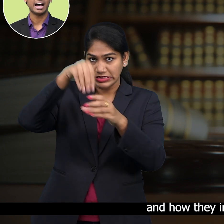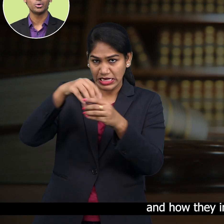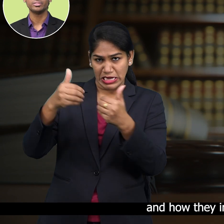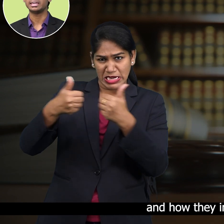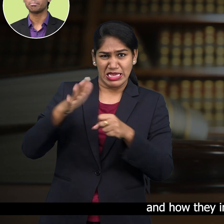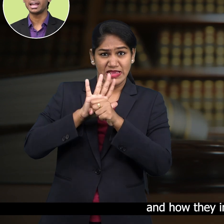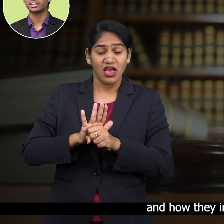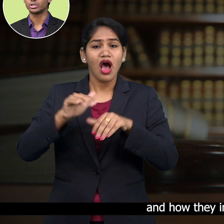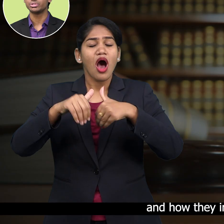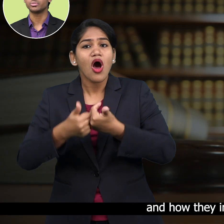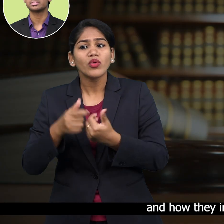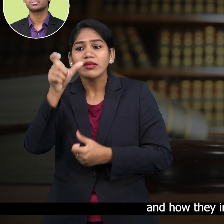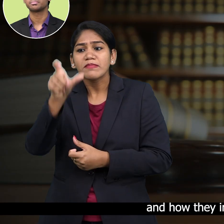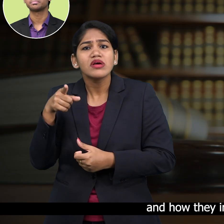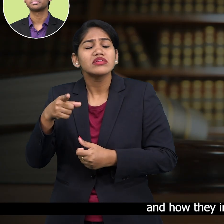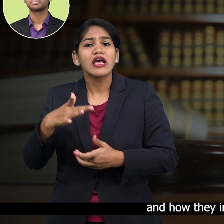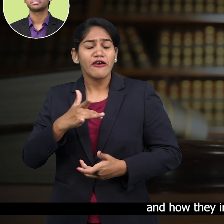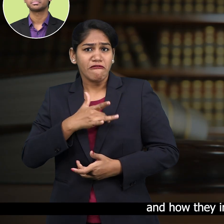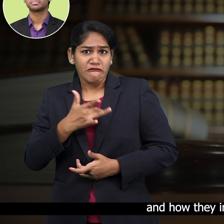and how they impact individuals.